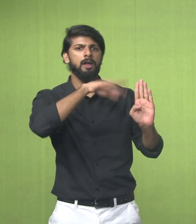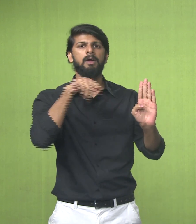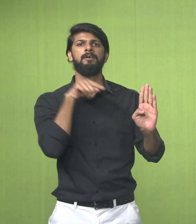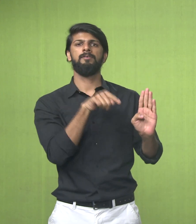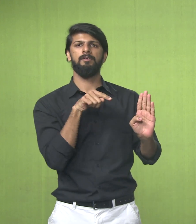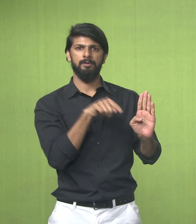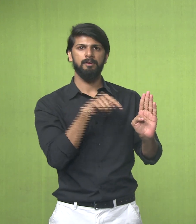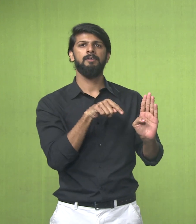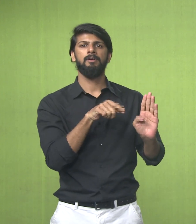them.